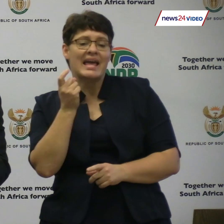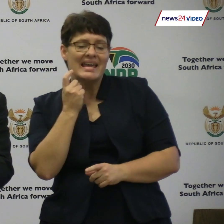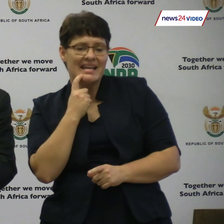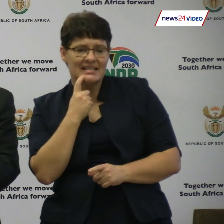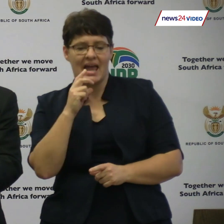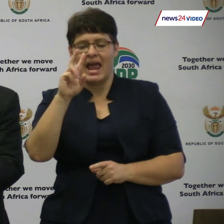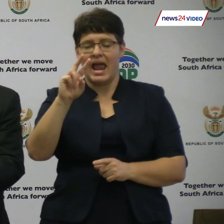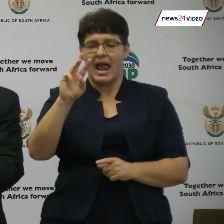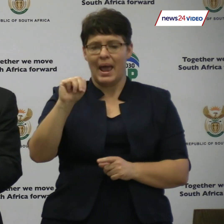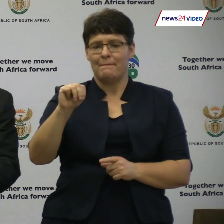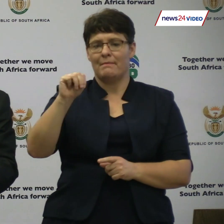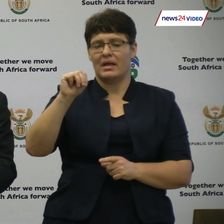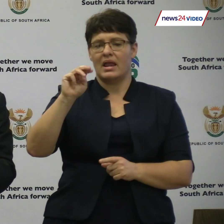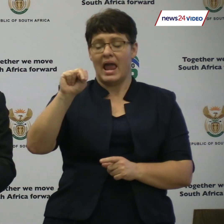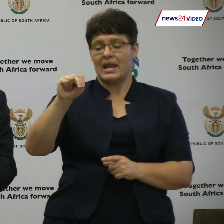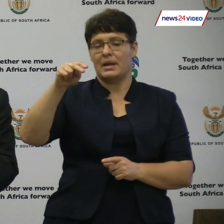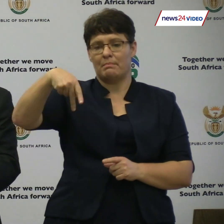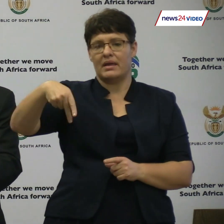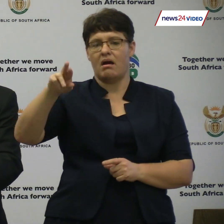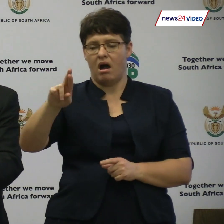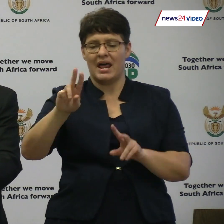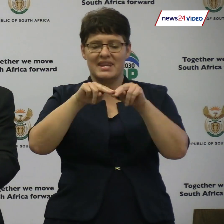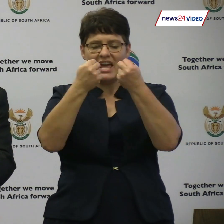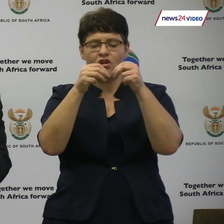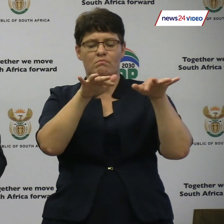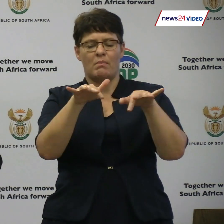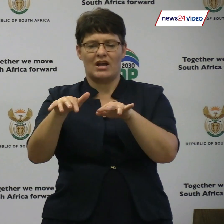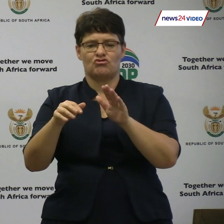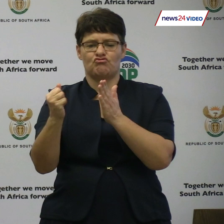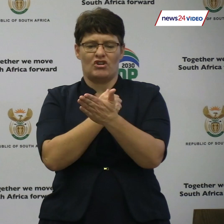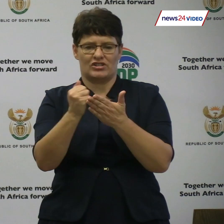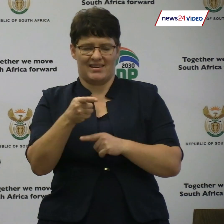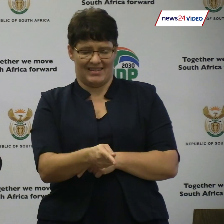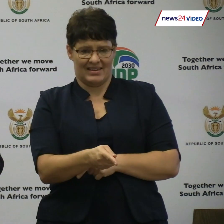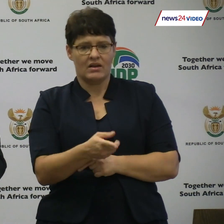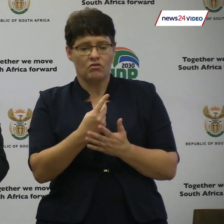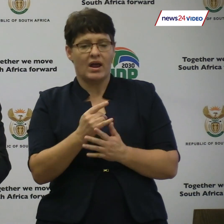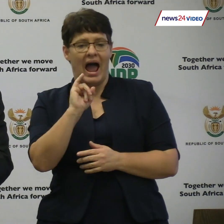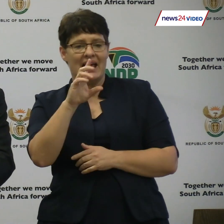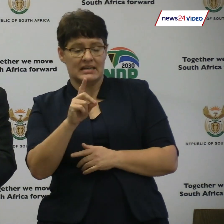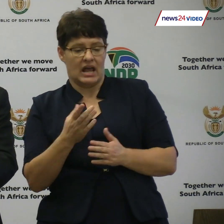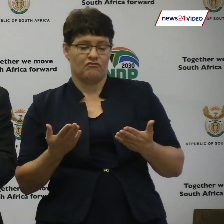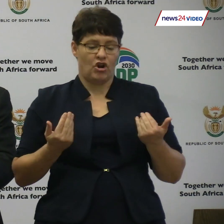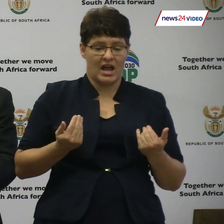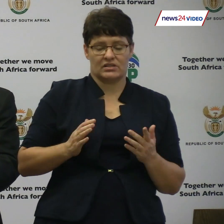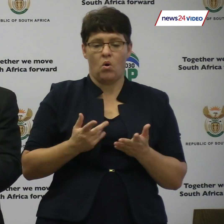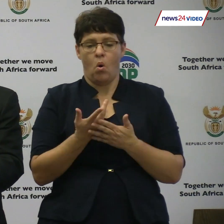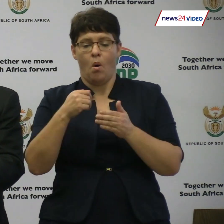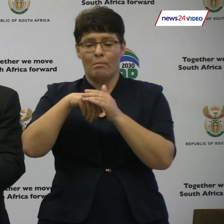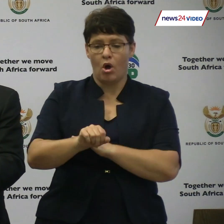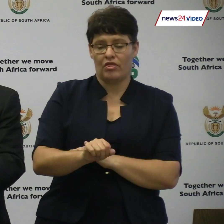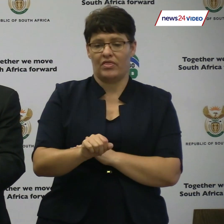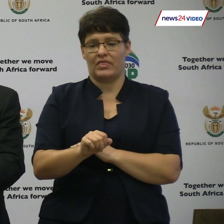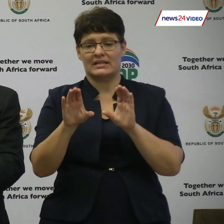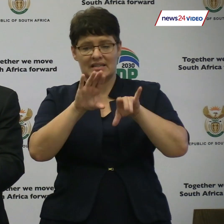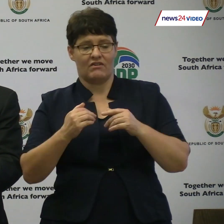an NPR, which is the National Population Register. Anybody who is applying for an ID afresh or a birth certificate